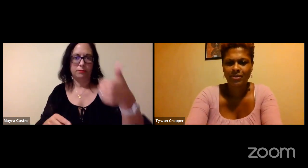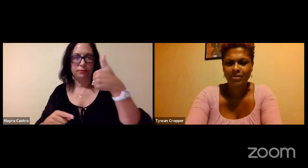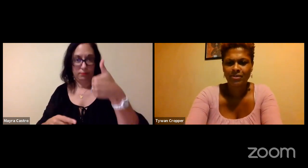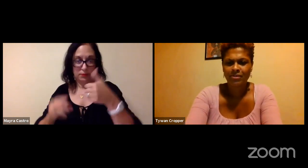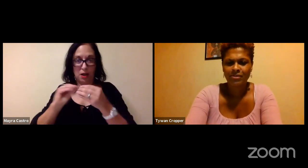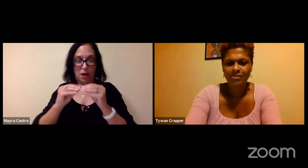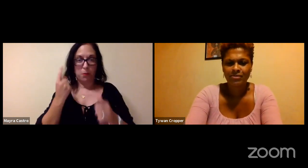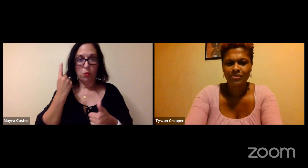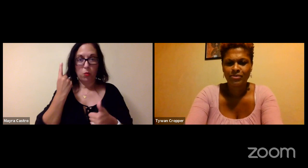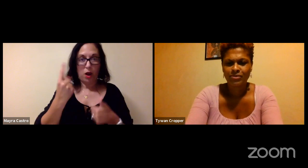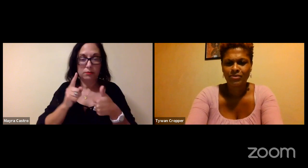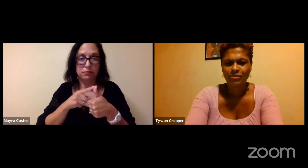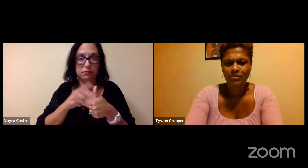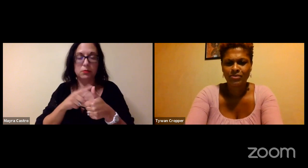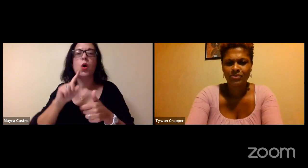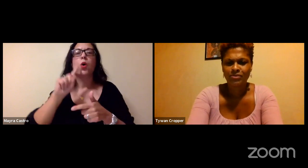are.